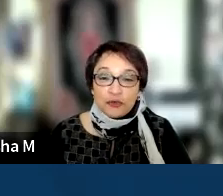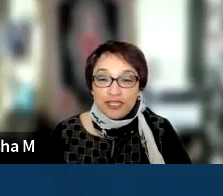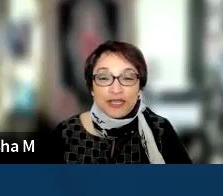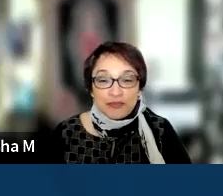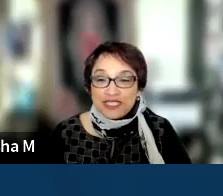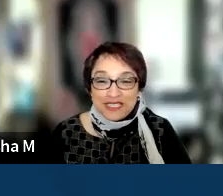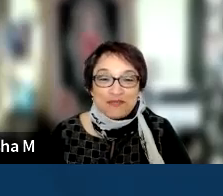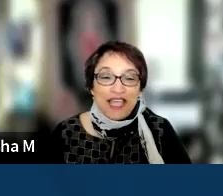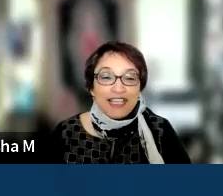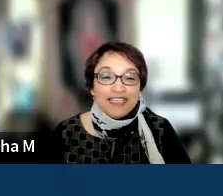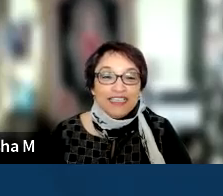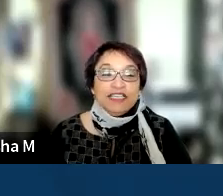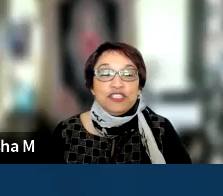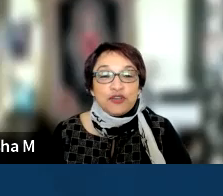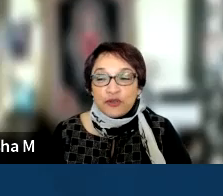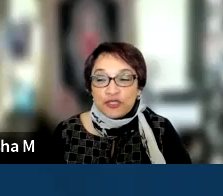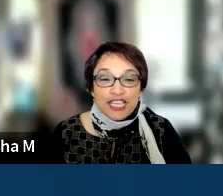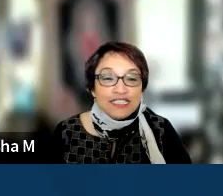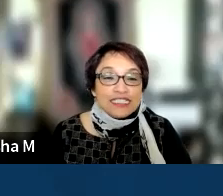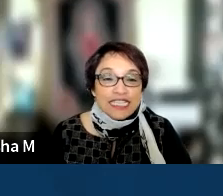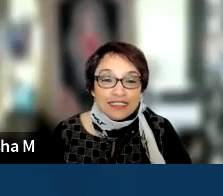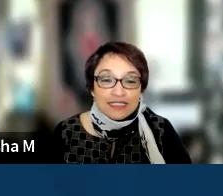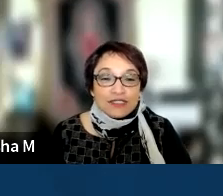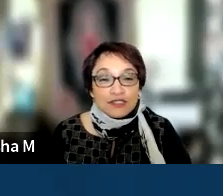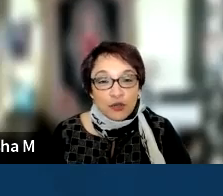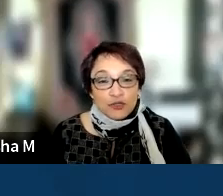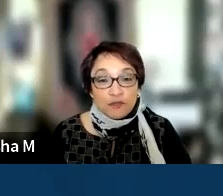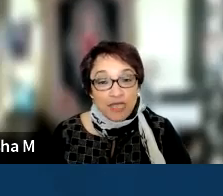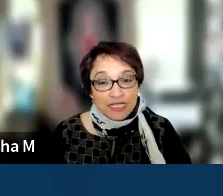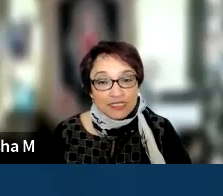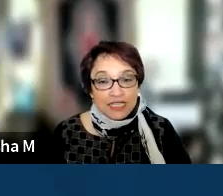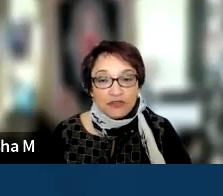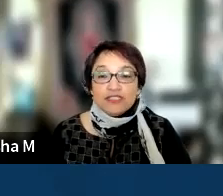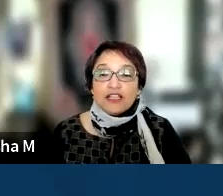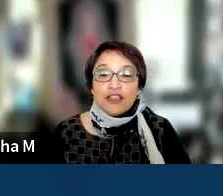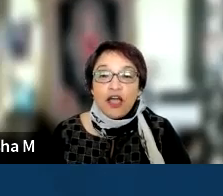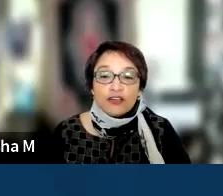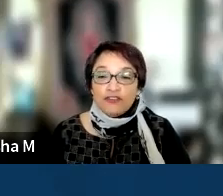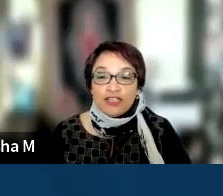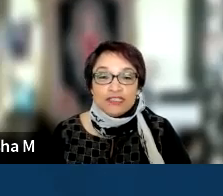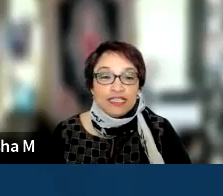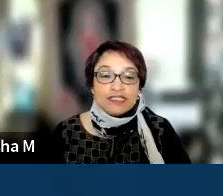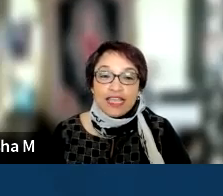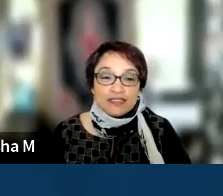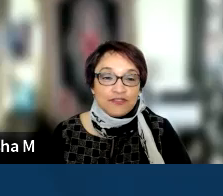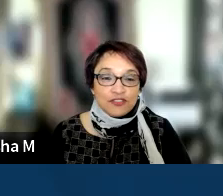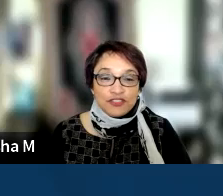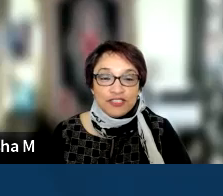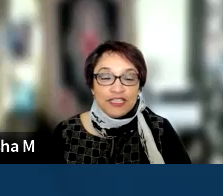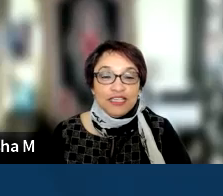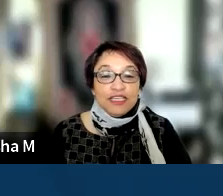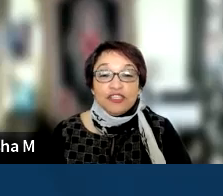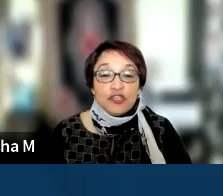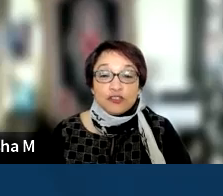of only a couple days back. She crochets, knits, sews, bakes, and reads a lot of fantasy and science